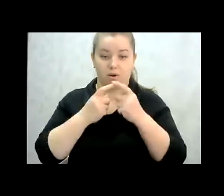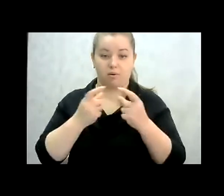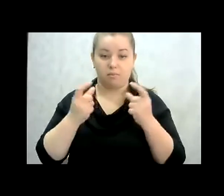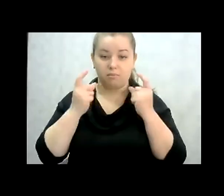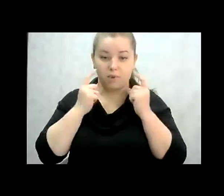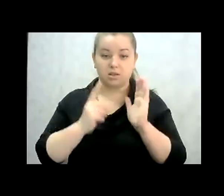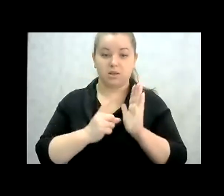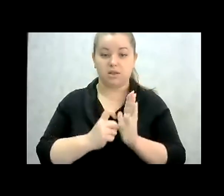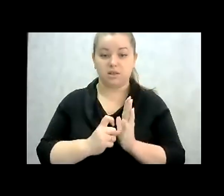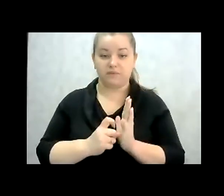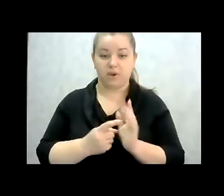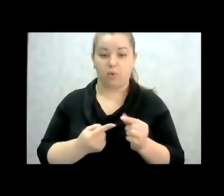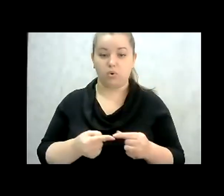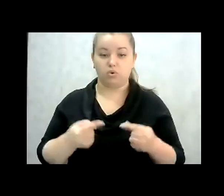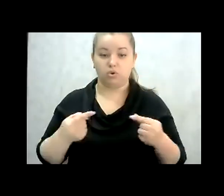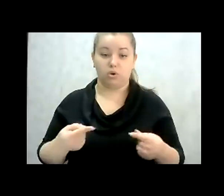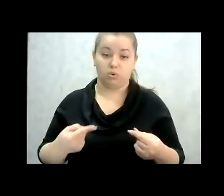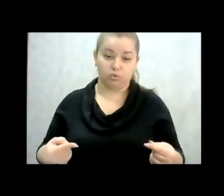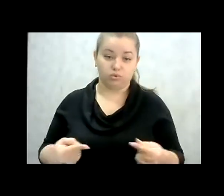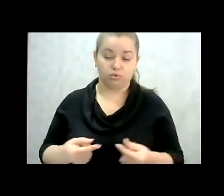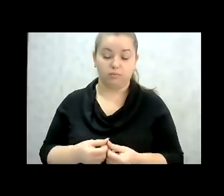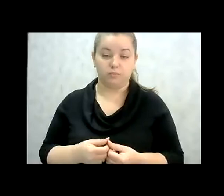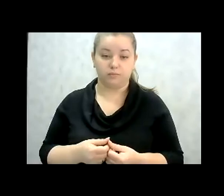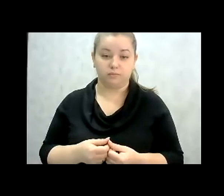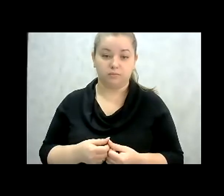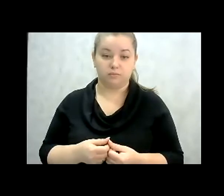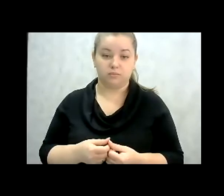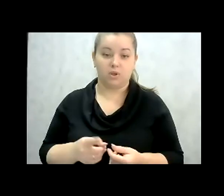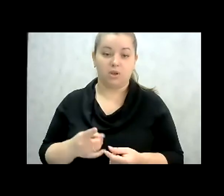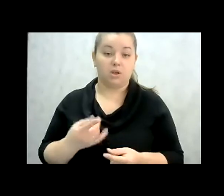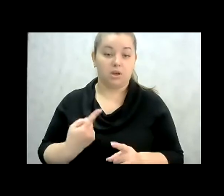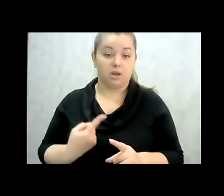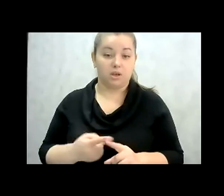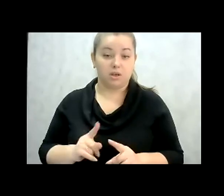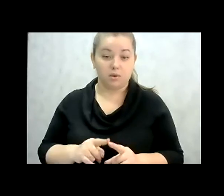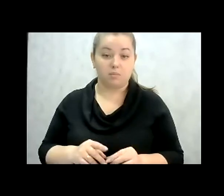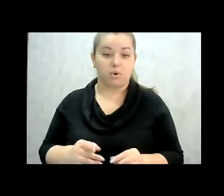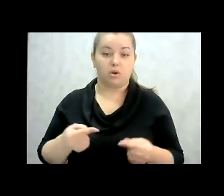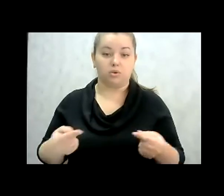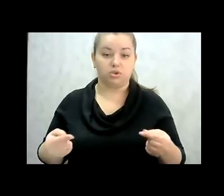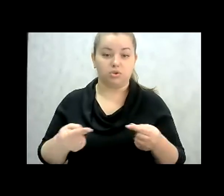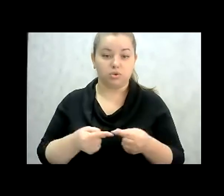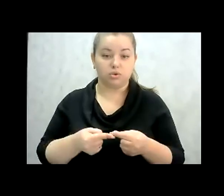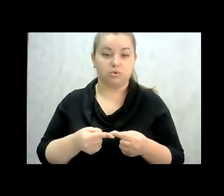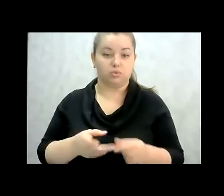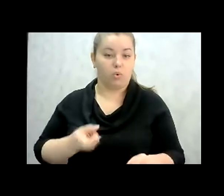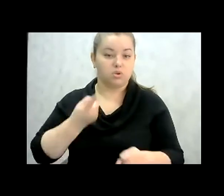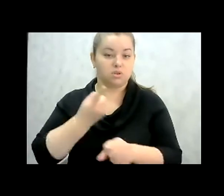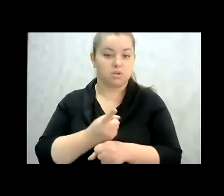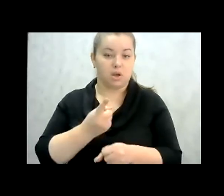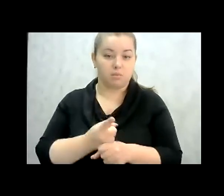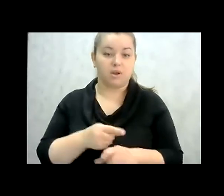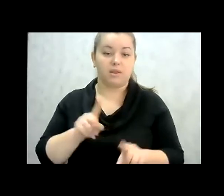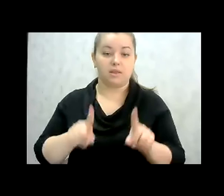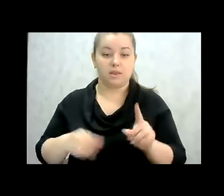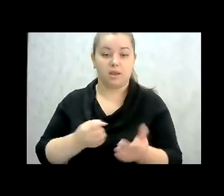voters were provided free of any charge with masks, disinfectants, etc. In spite